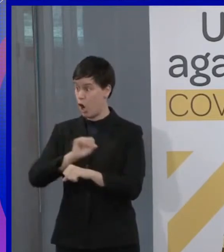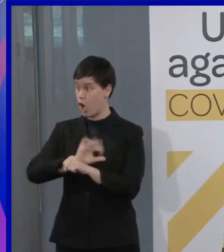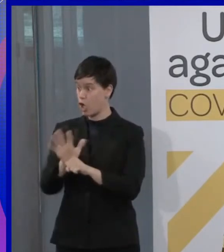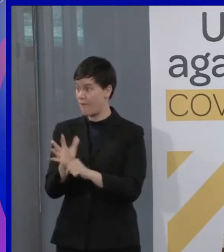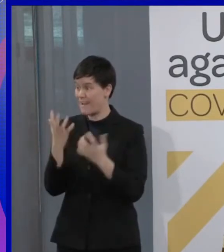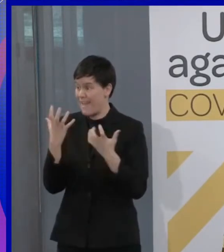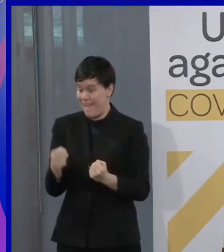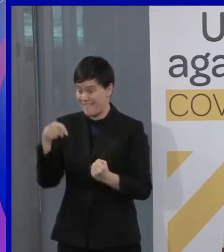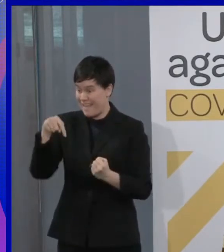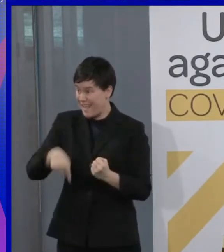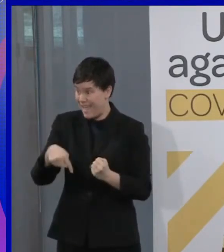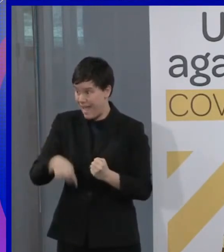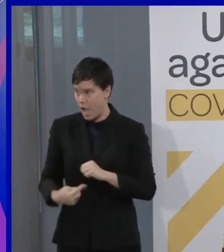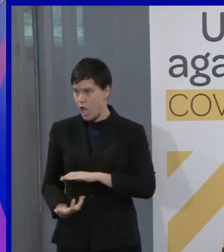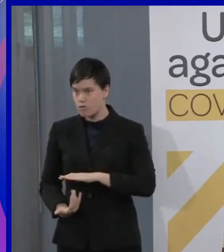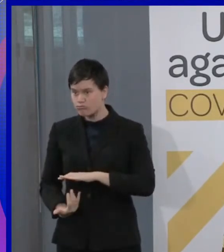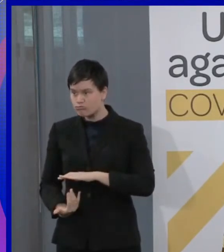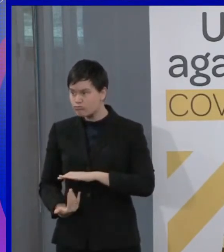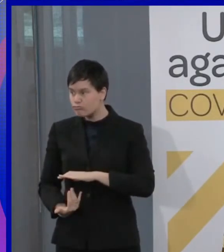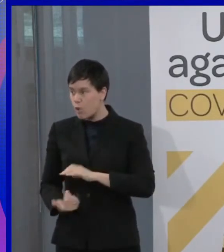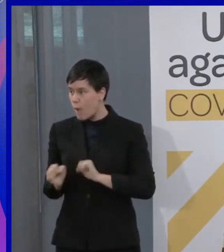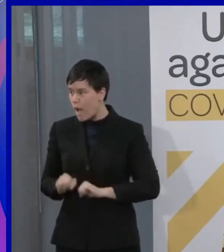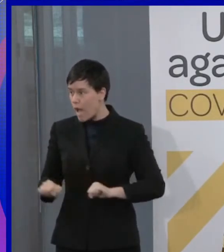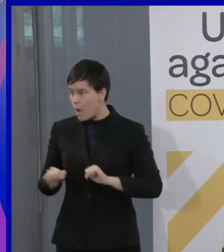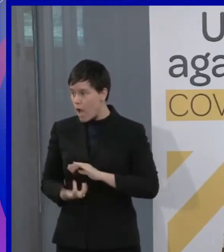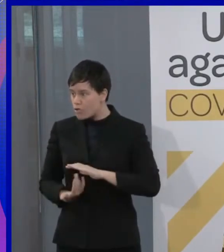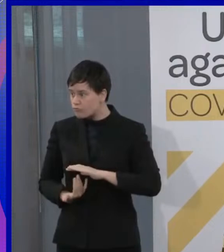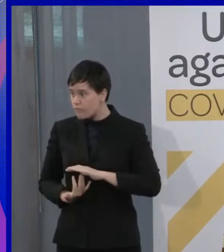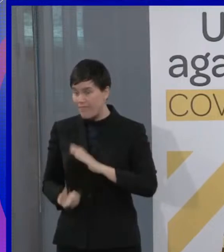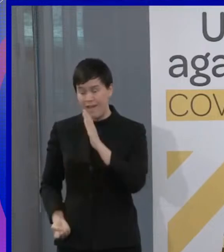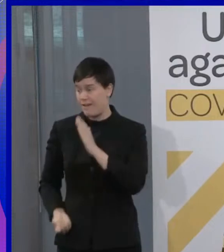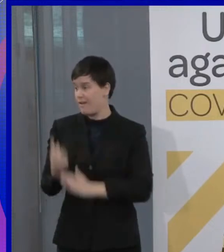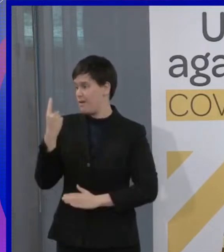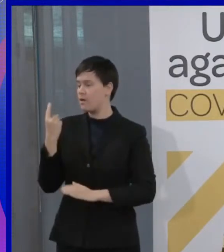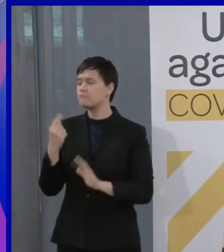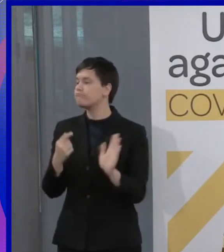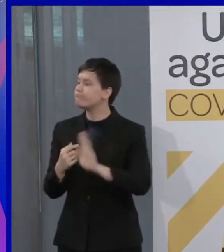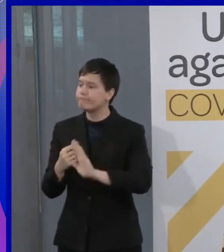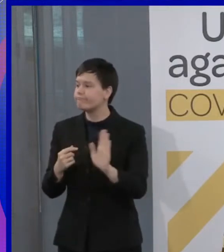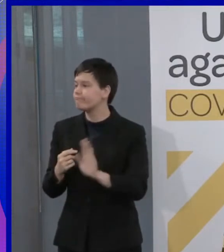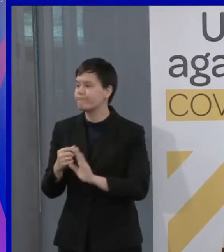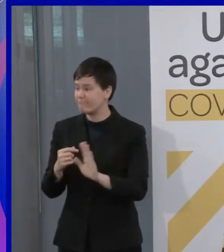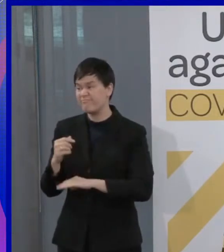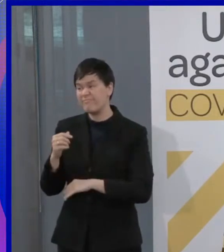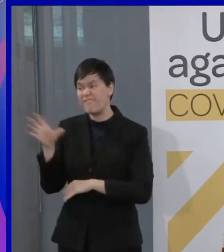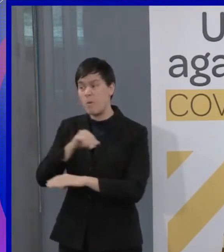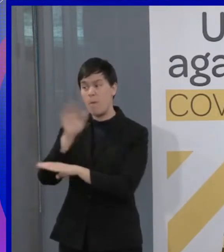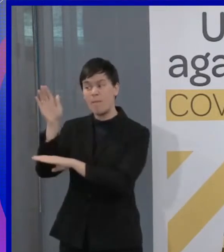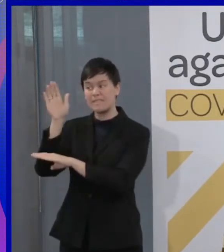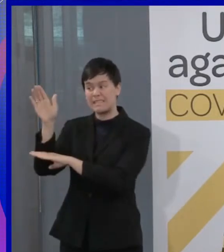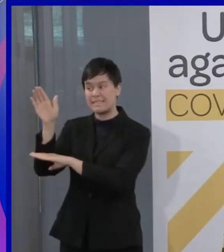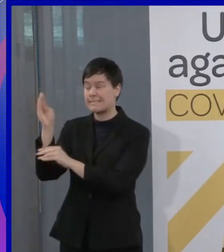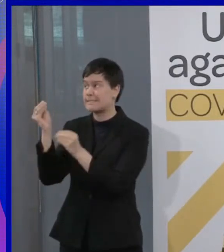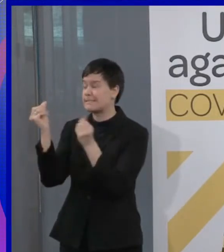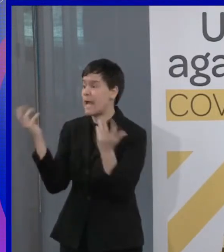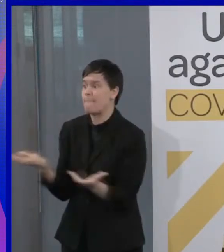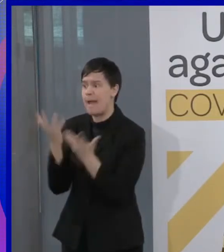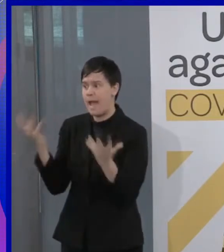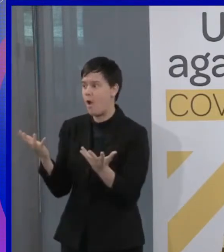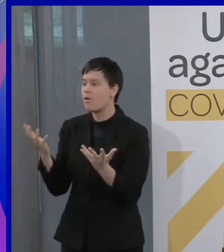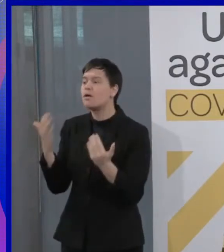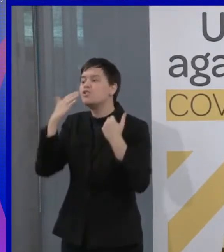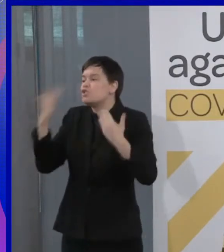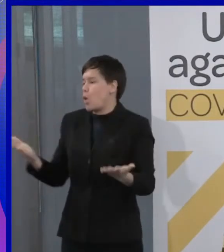away or a sort of a slow burning ember in the community. The question of where it's come across the border and how is